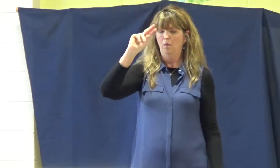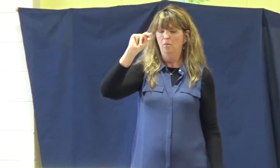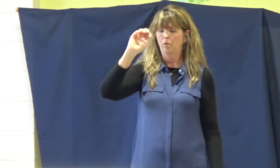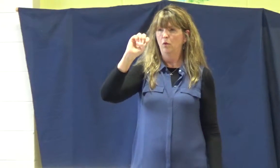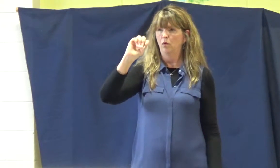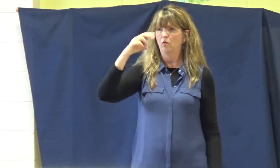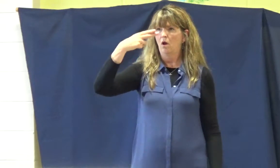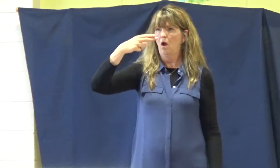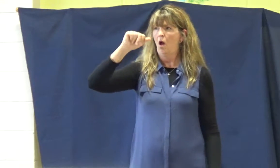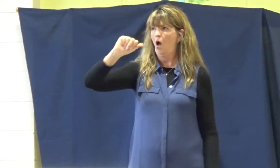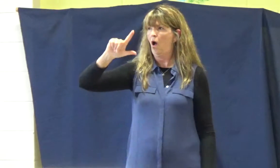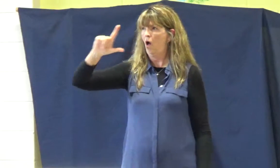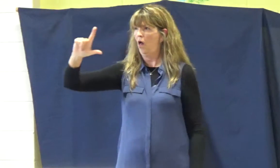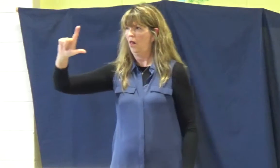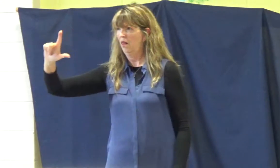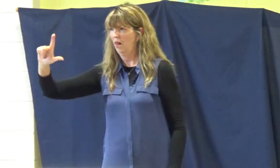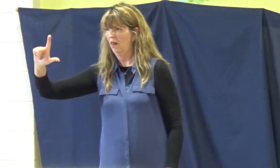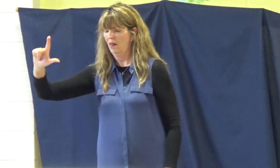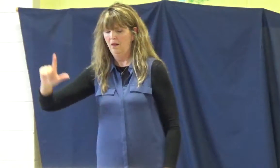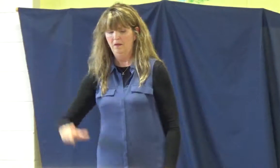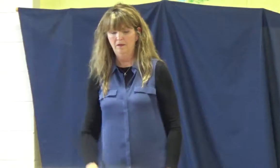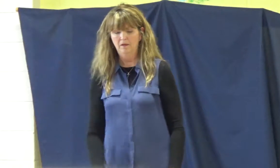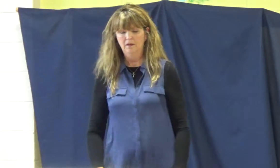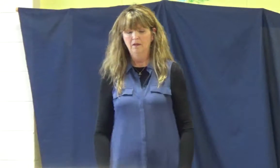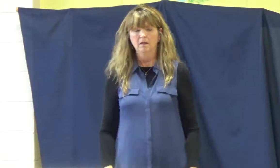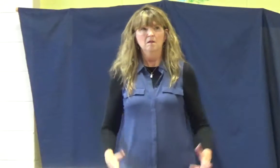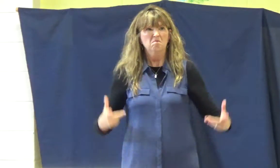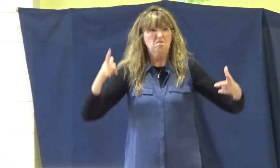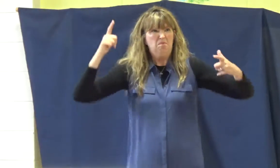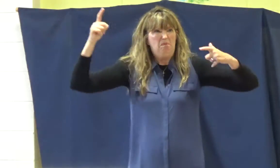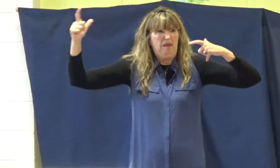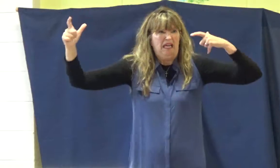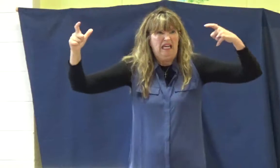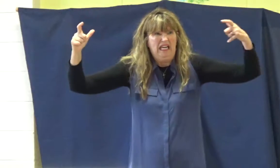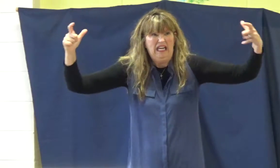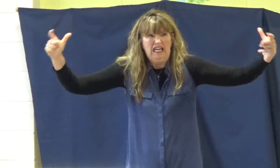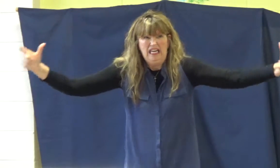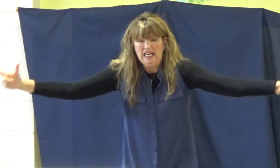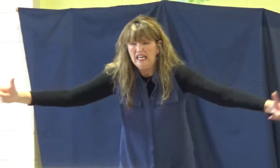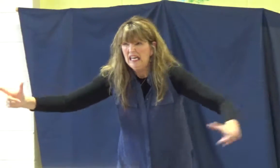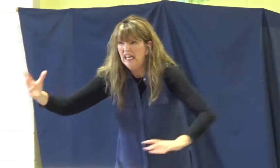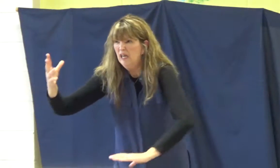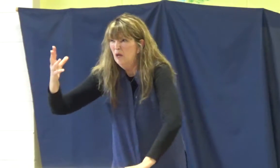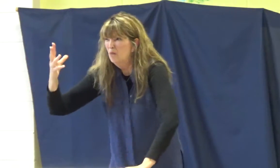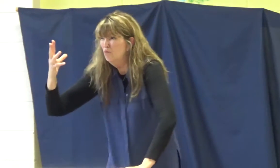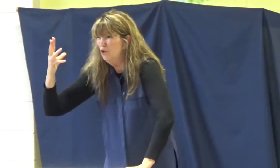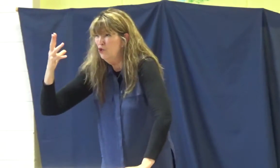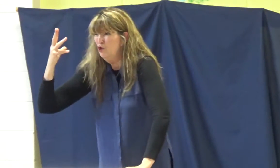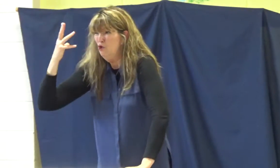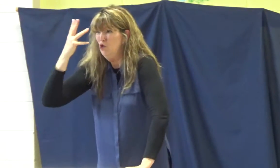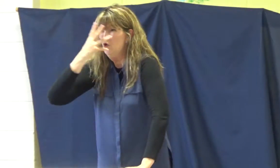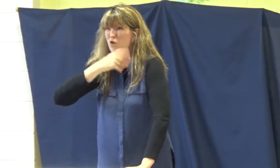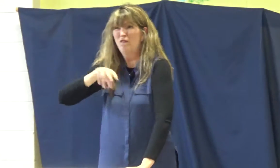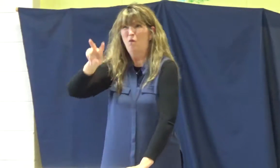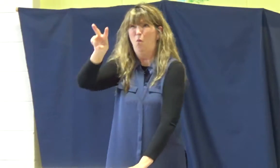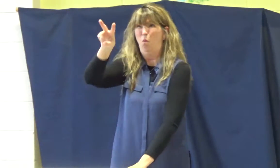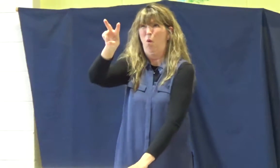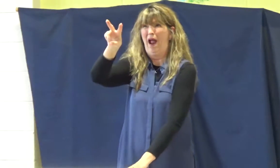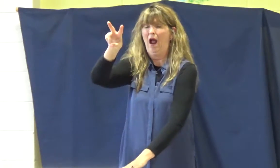We visited the plantation called Boone Hall. It was huge and